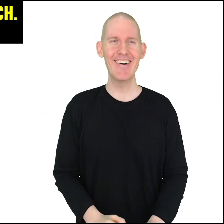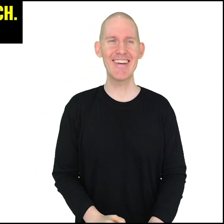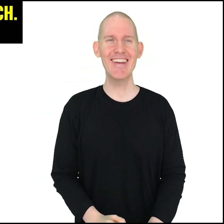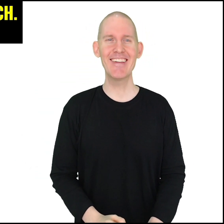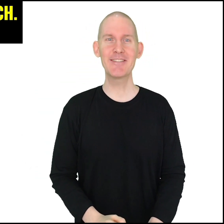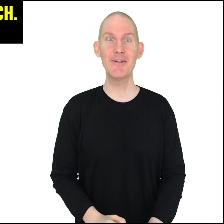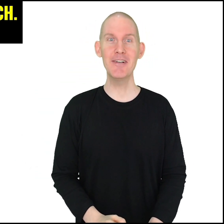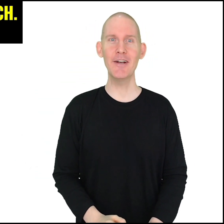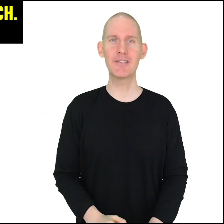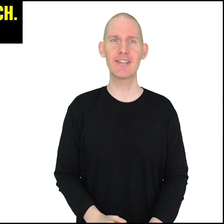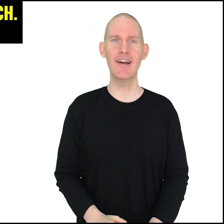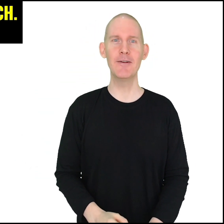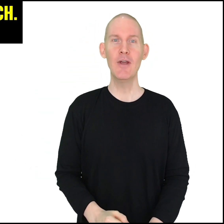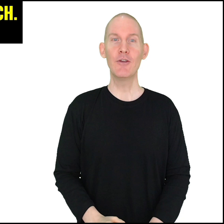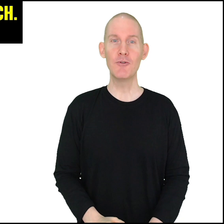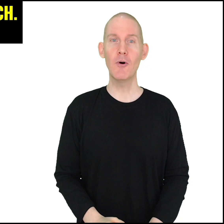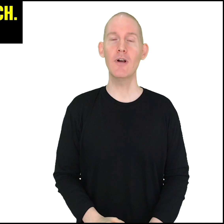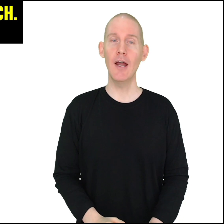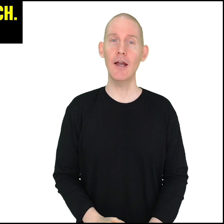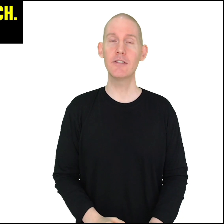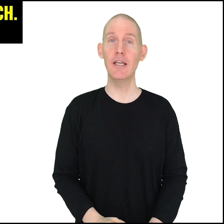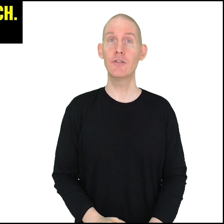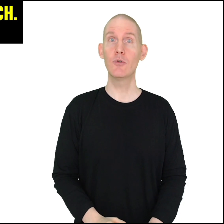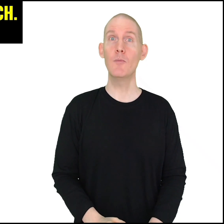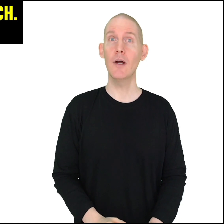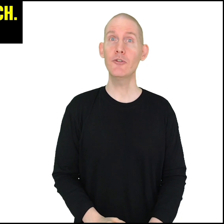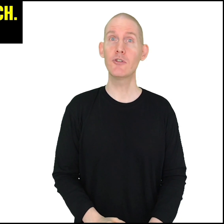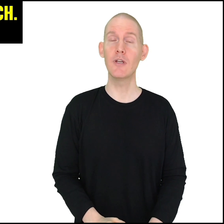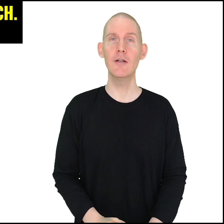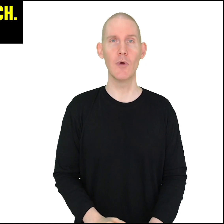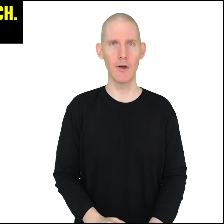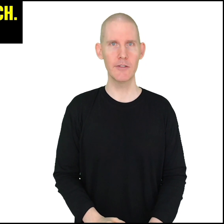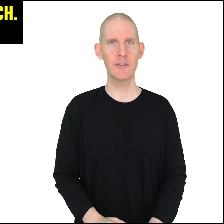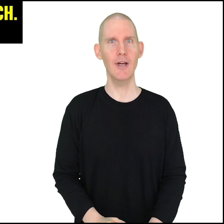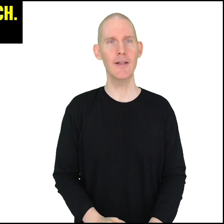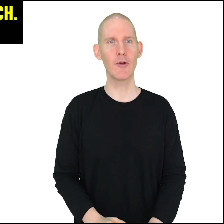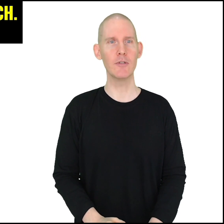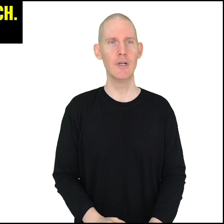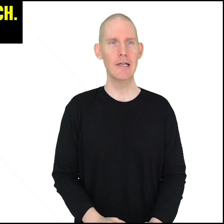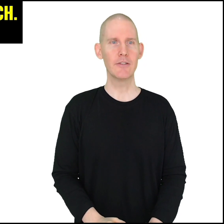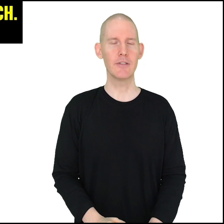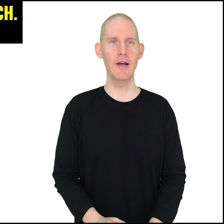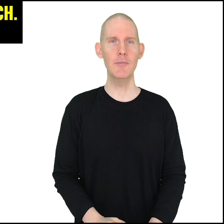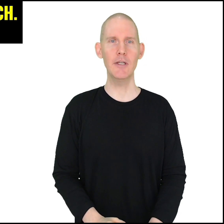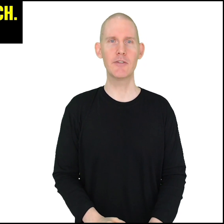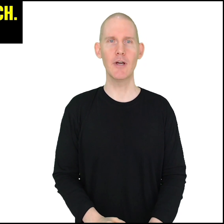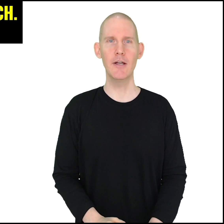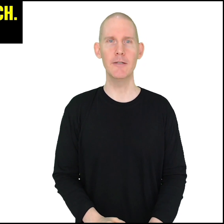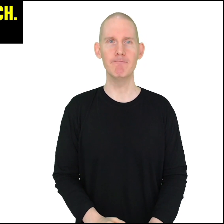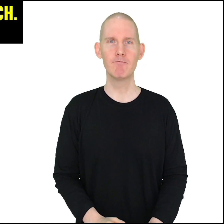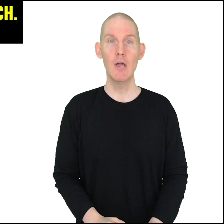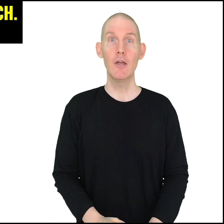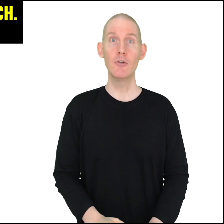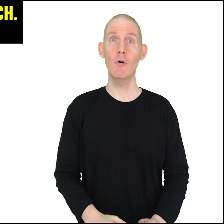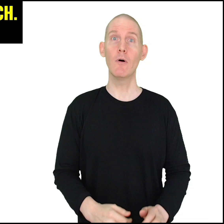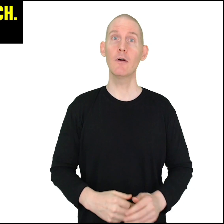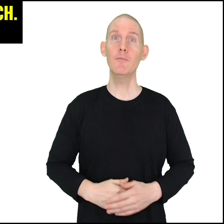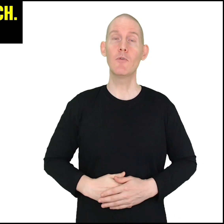Okay, let's learn how to sign "Your ex eats too much" in American Sign Language. Sign by sign. Your looks